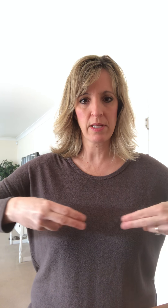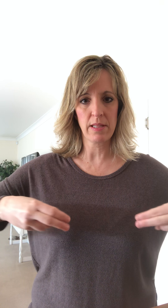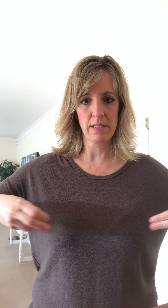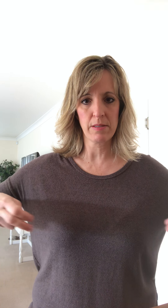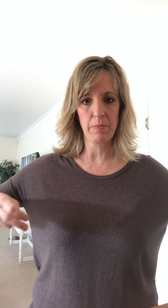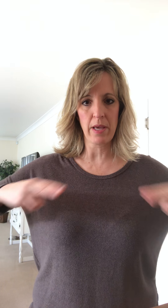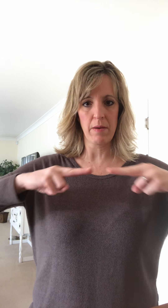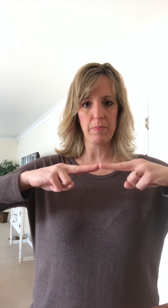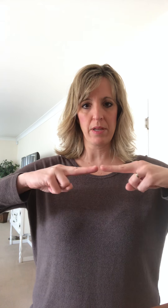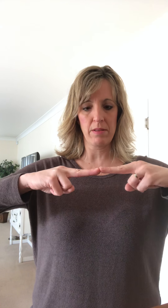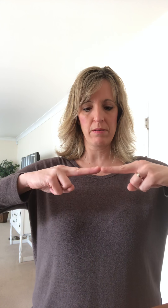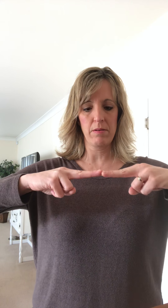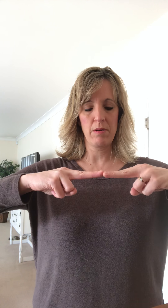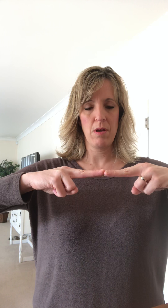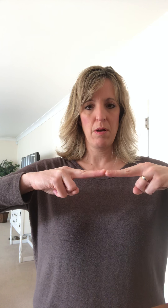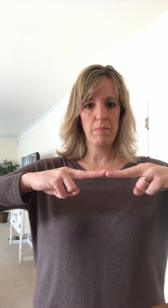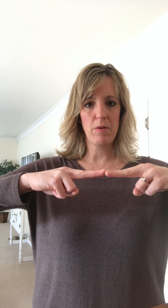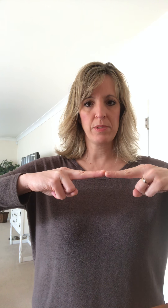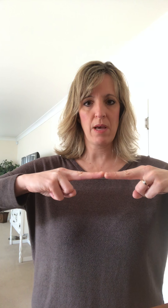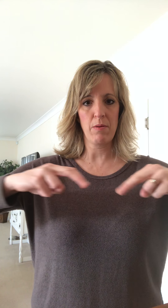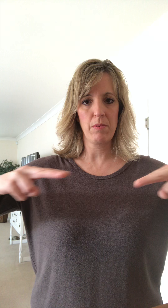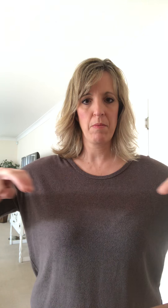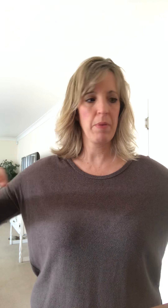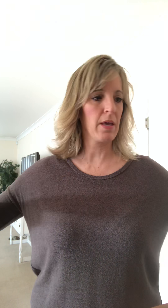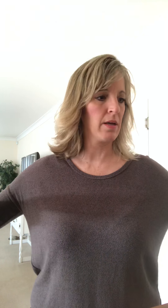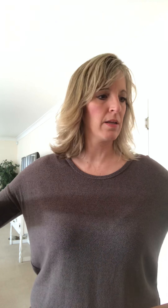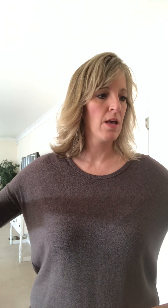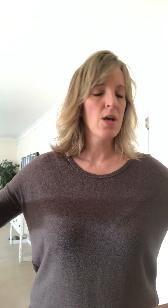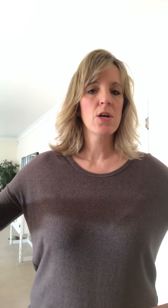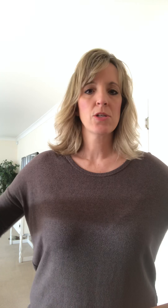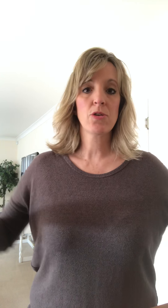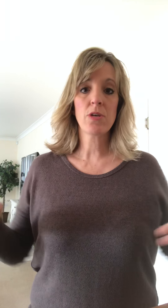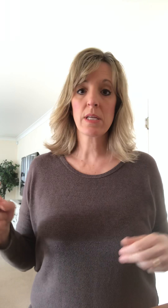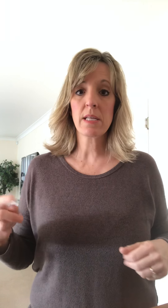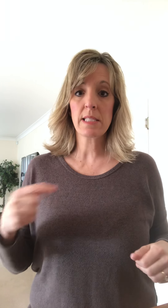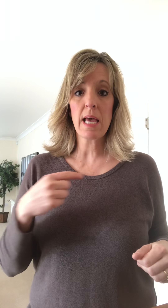like this, bacon, but palms down, bacon. So you can say